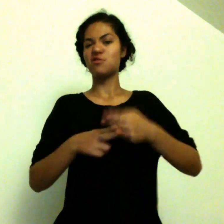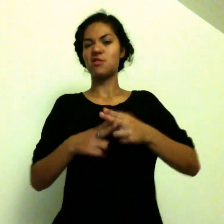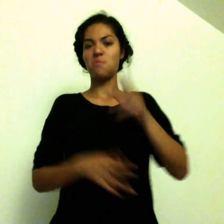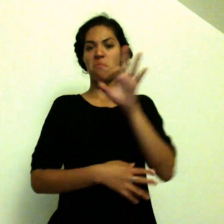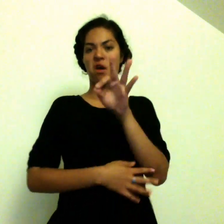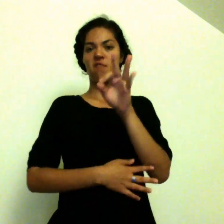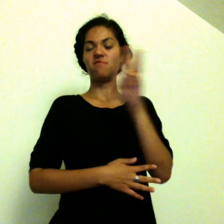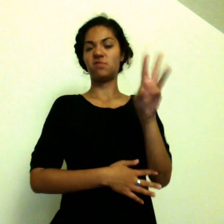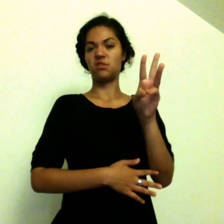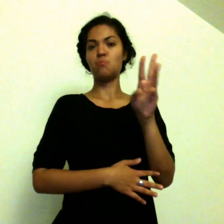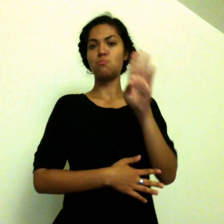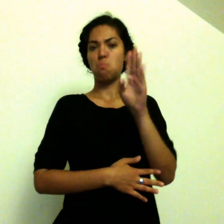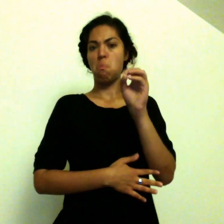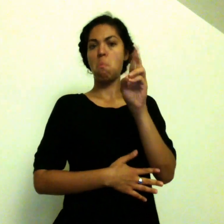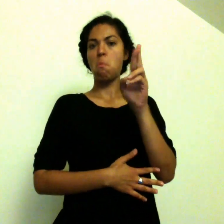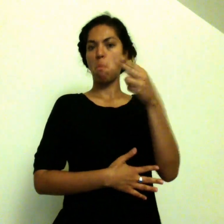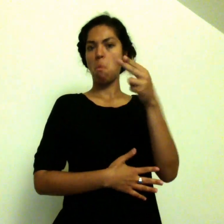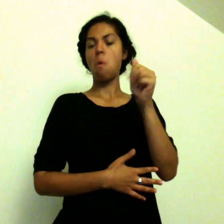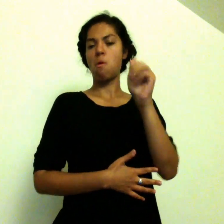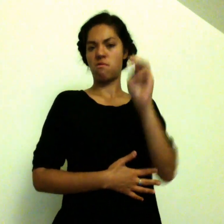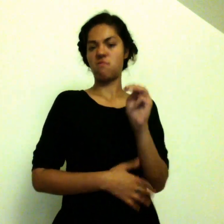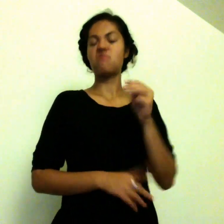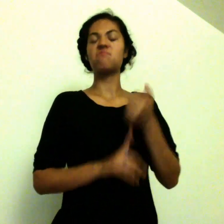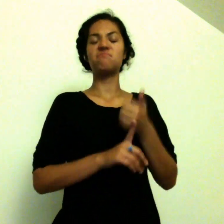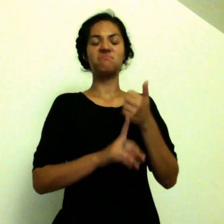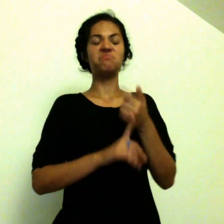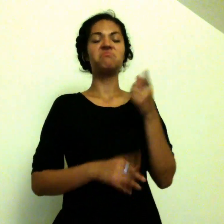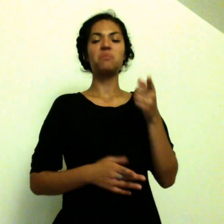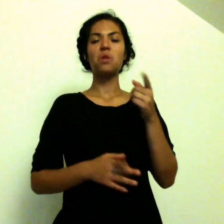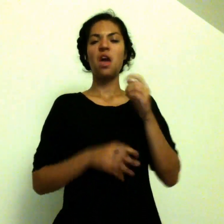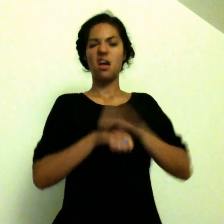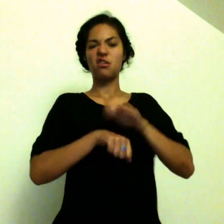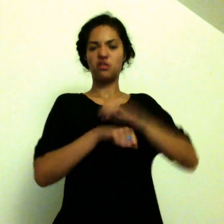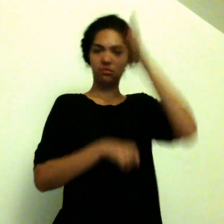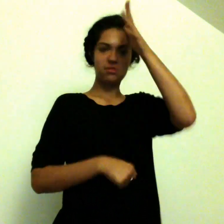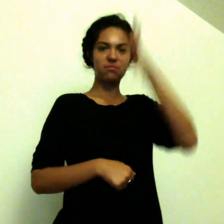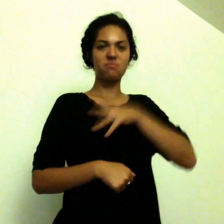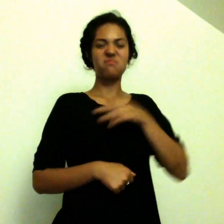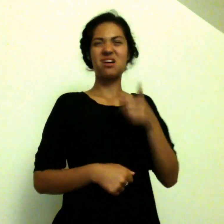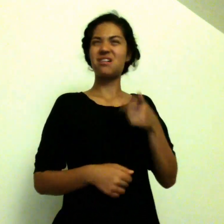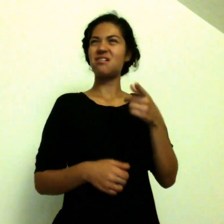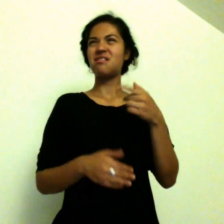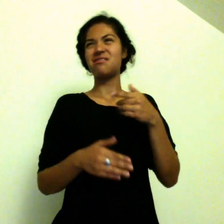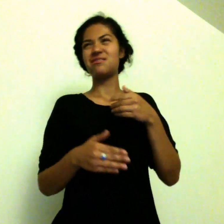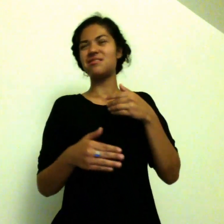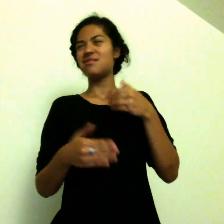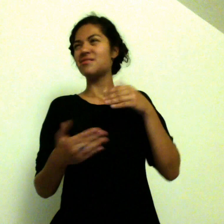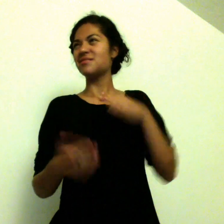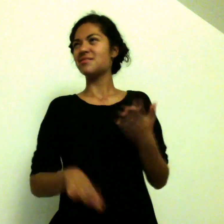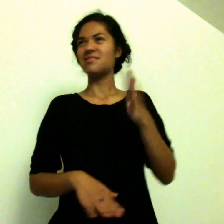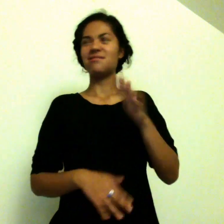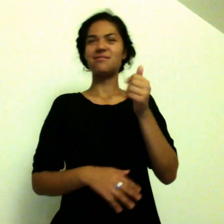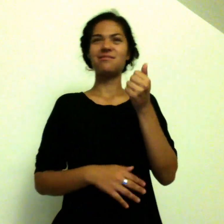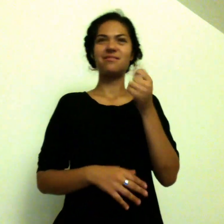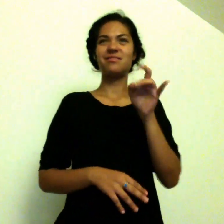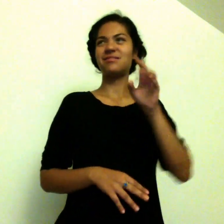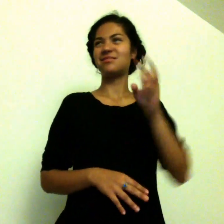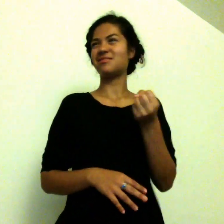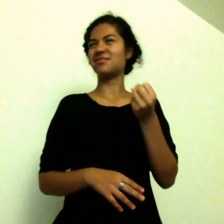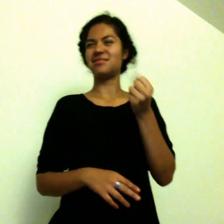spent most of his life ministering in Australia and New Zealand. When Billy Graham went to Australia in the early part of